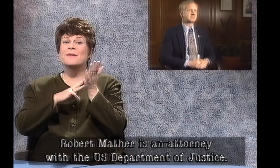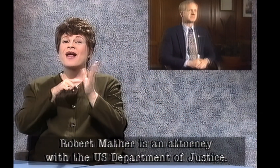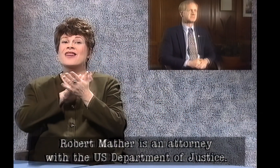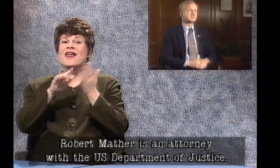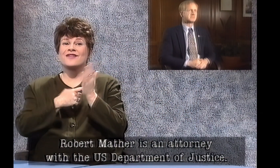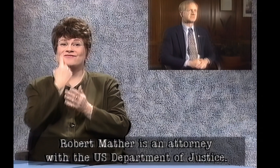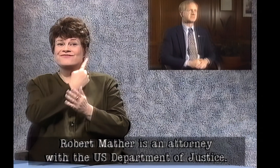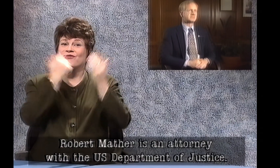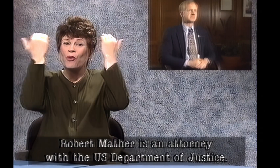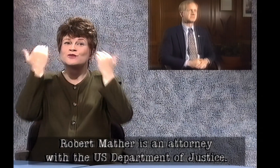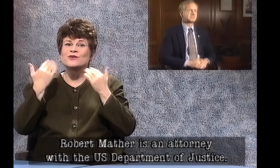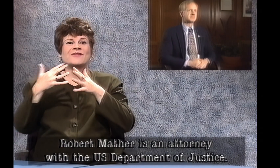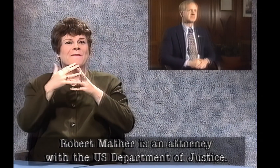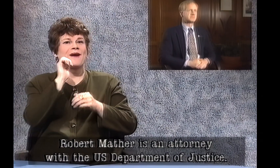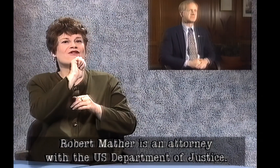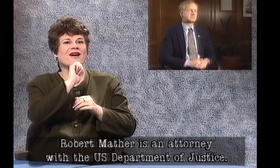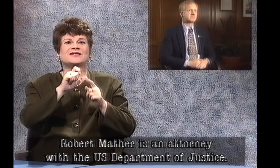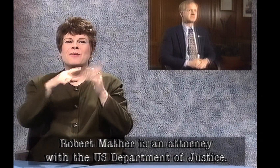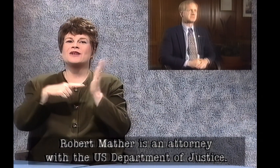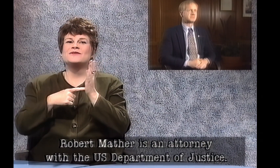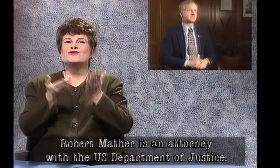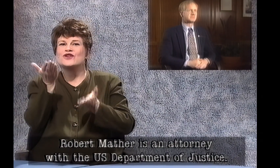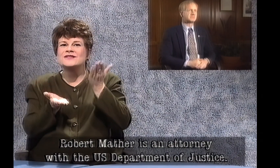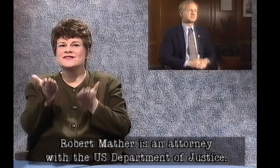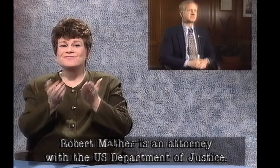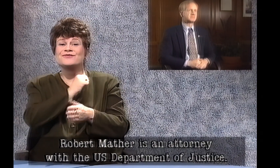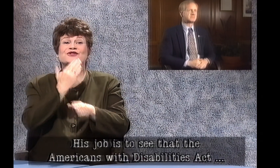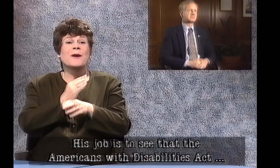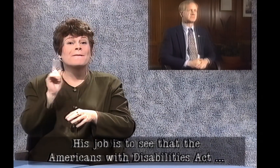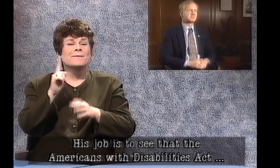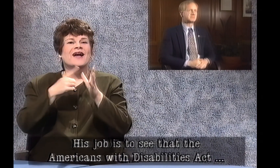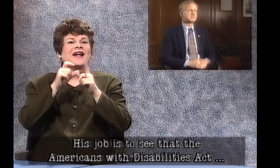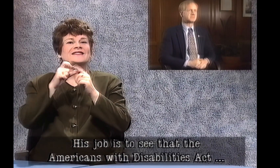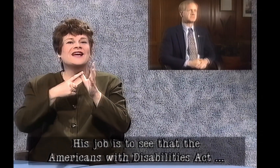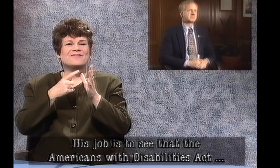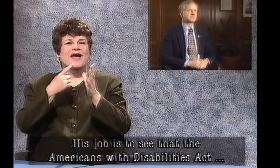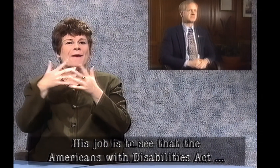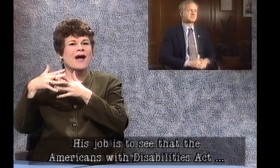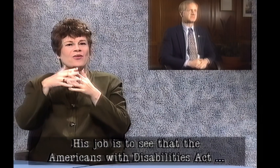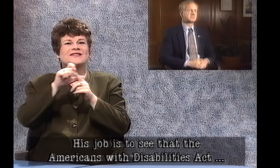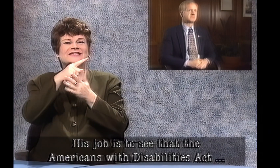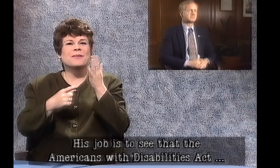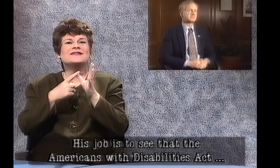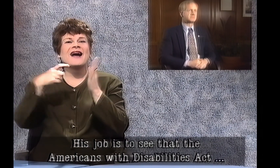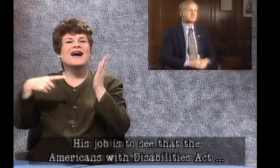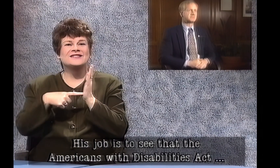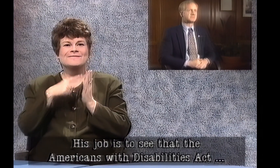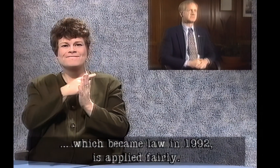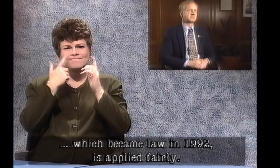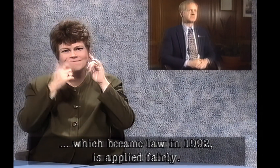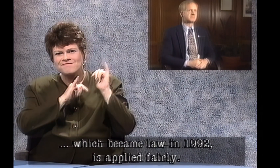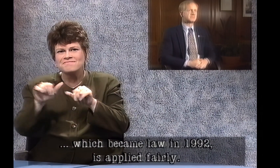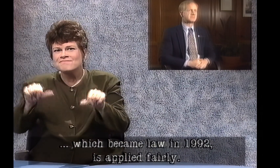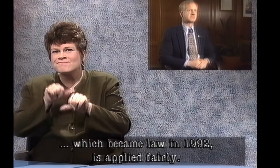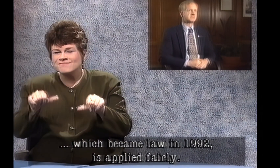Robert Mather is an attorney with the United States Department of Justice. His job is to see that the Americans with Disabilities Act,